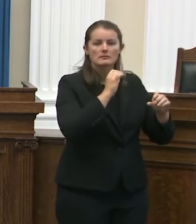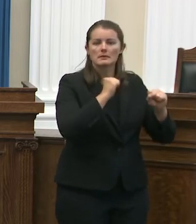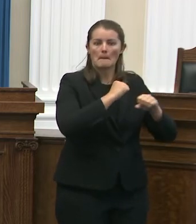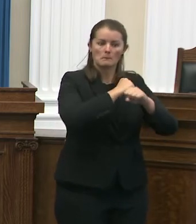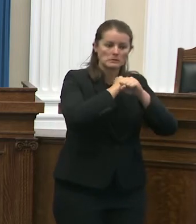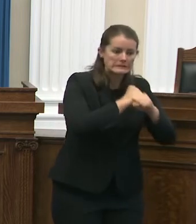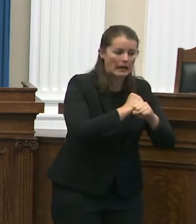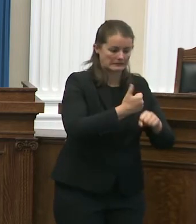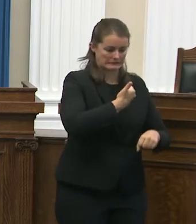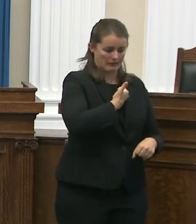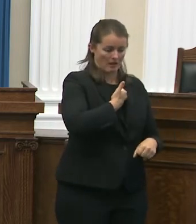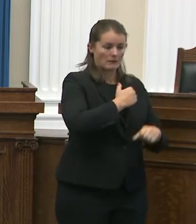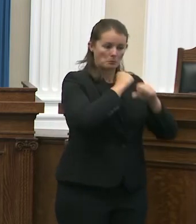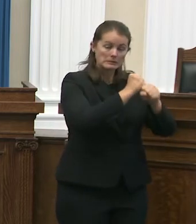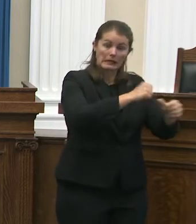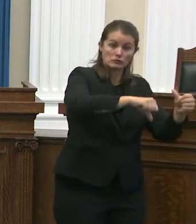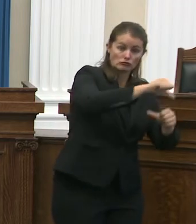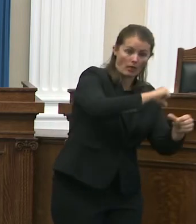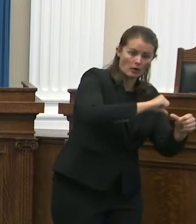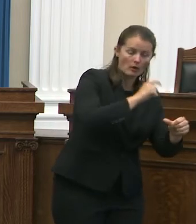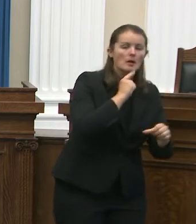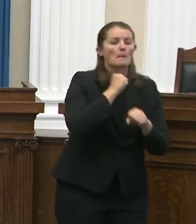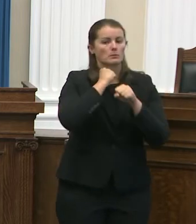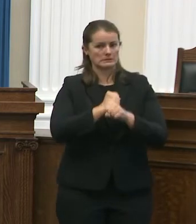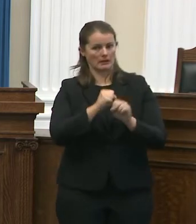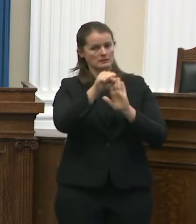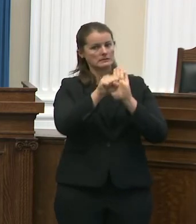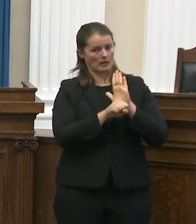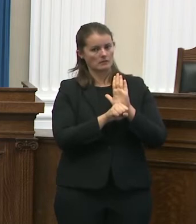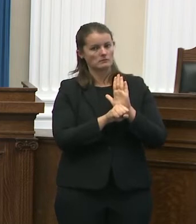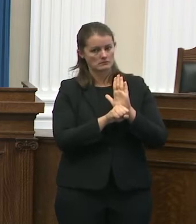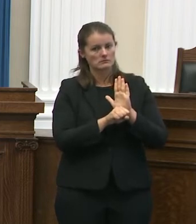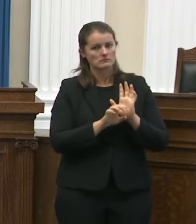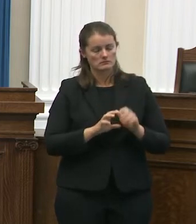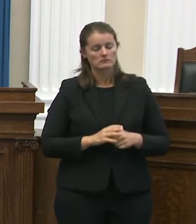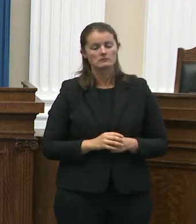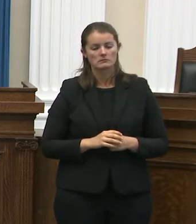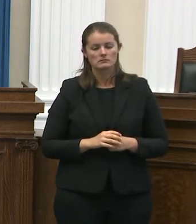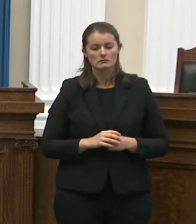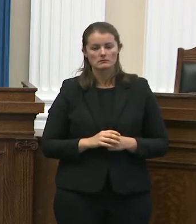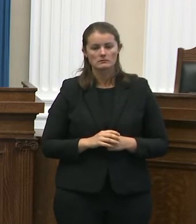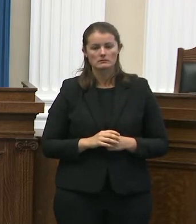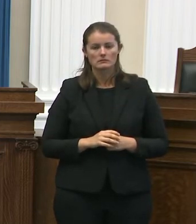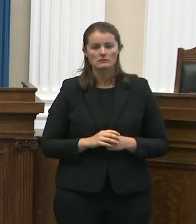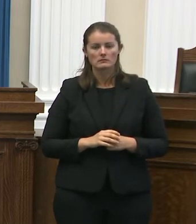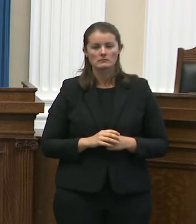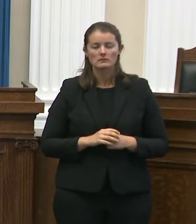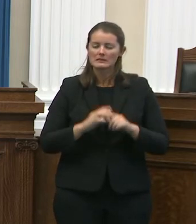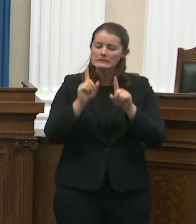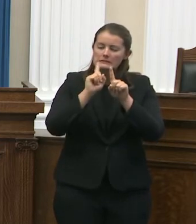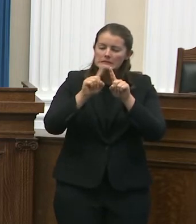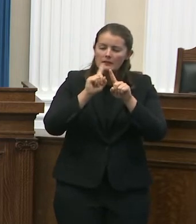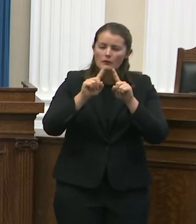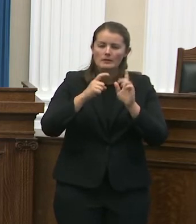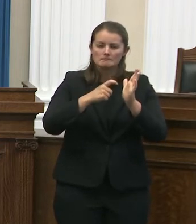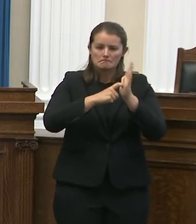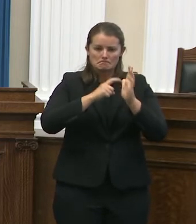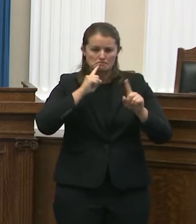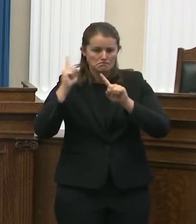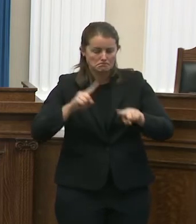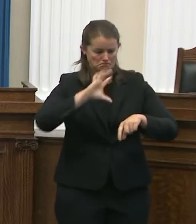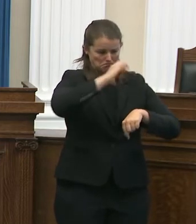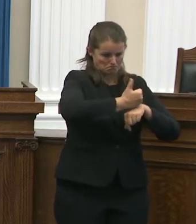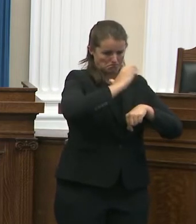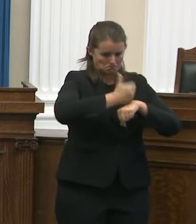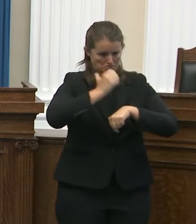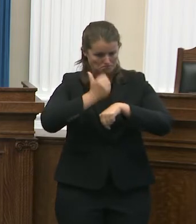other, and protect our state. We're aware that it will take several weeks for the mitigations that we have put in place to